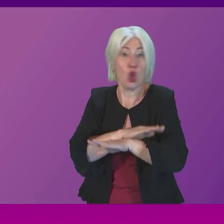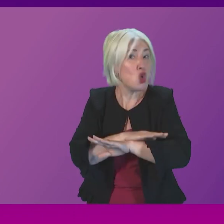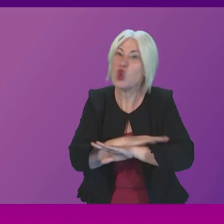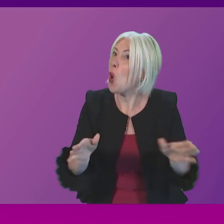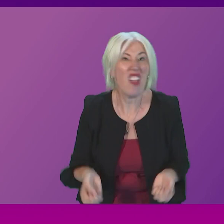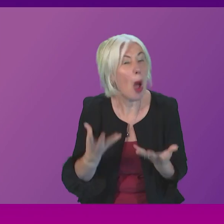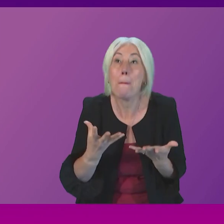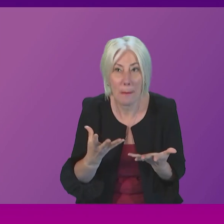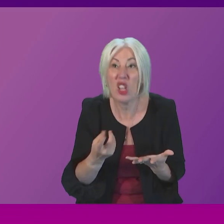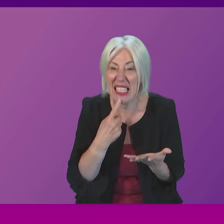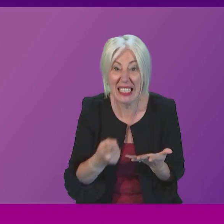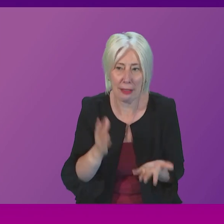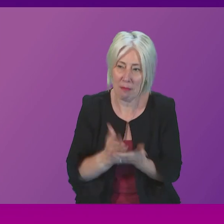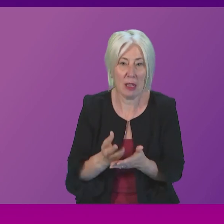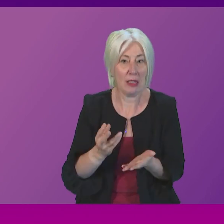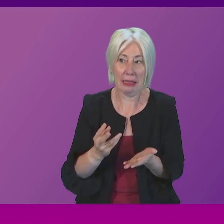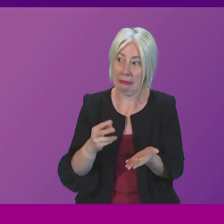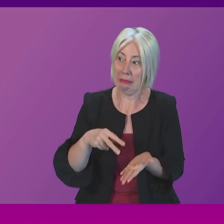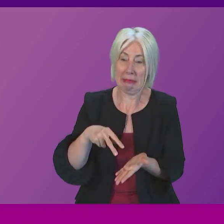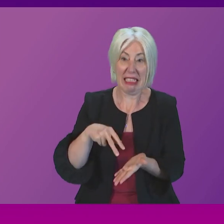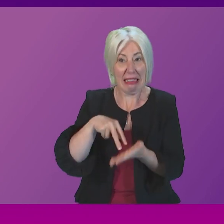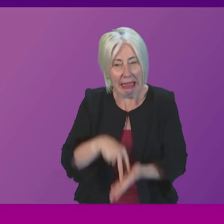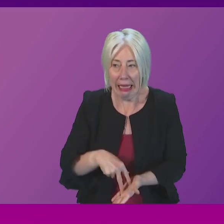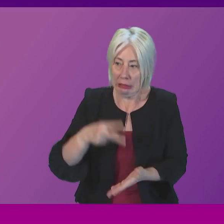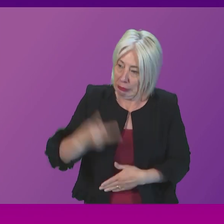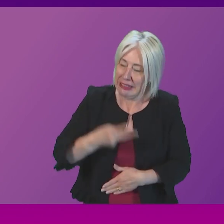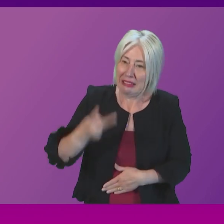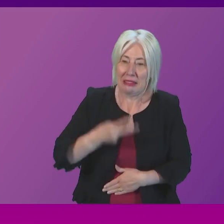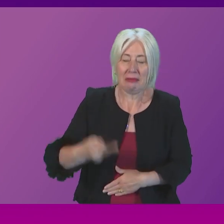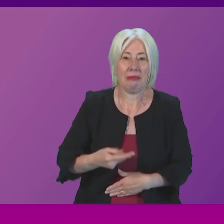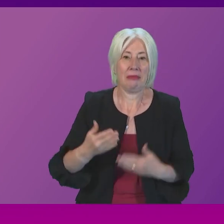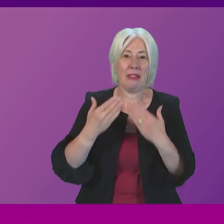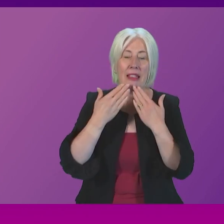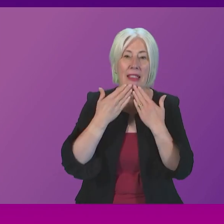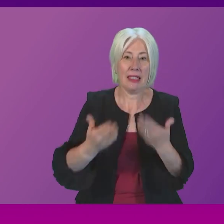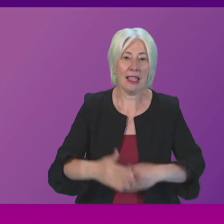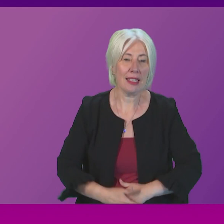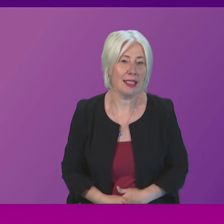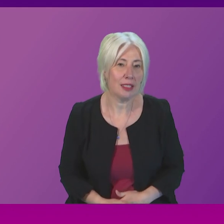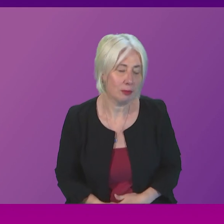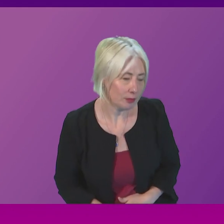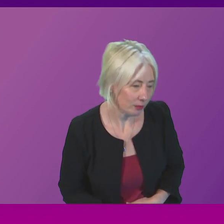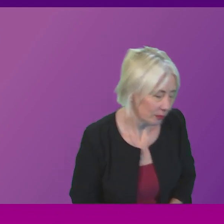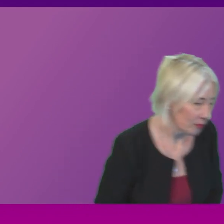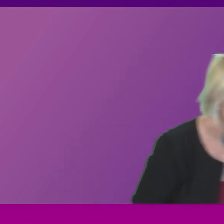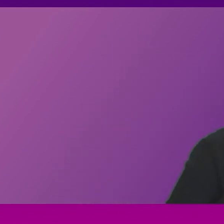up. Stand, stand, and stand. Thank you. Thank you